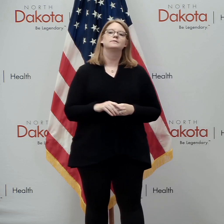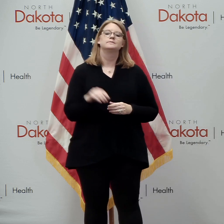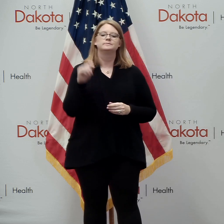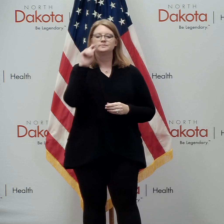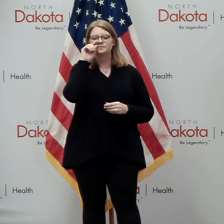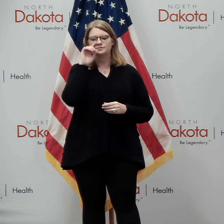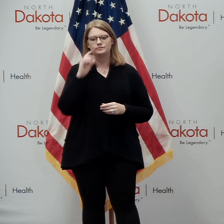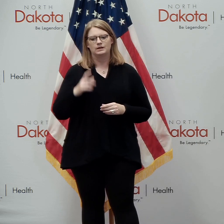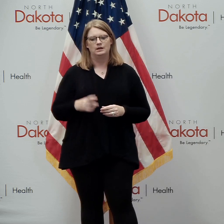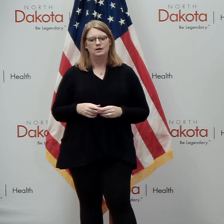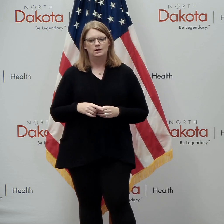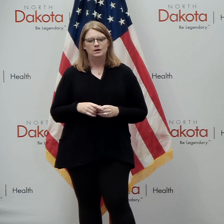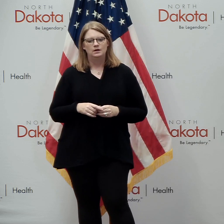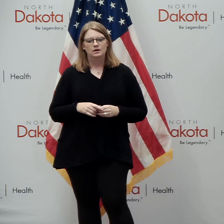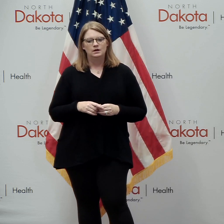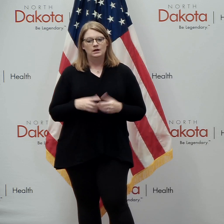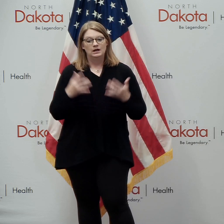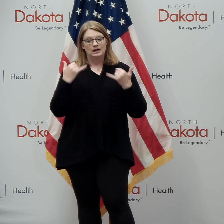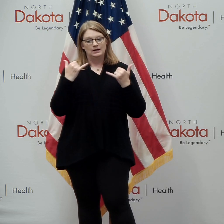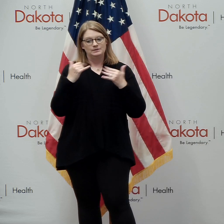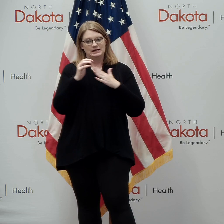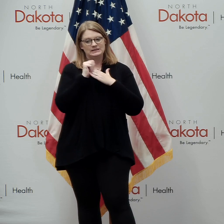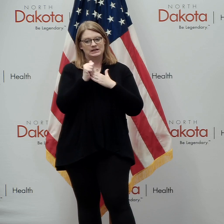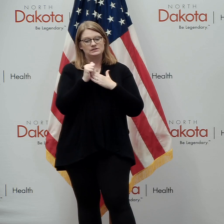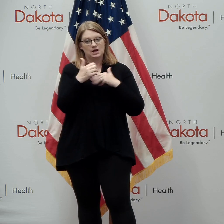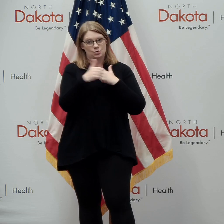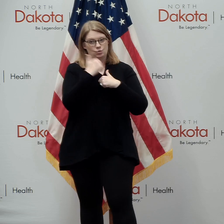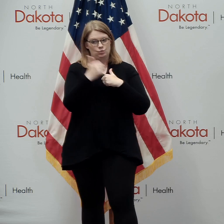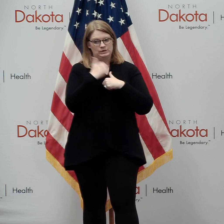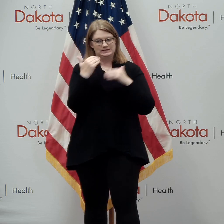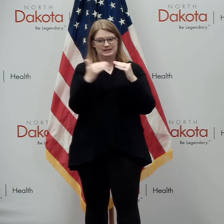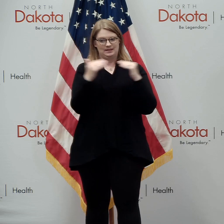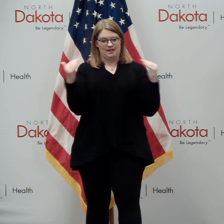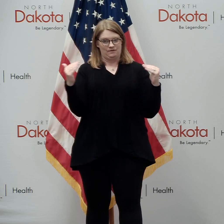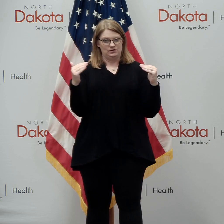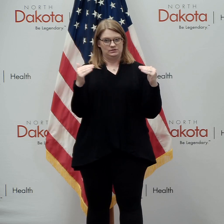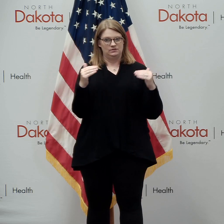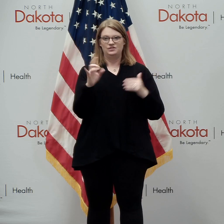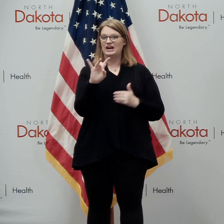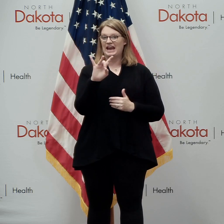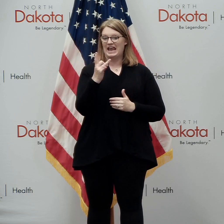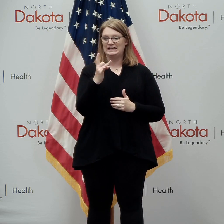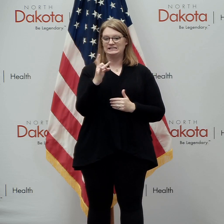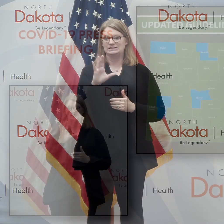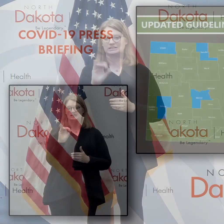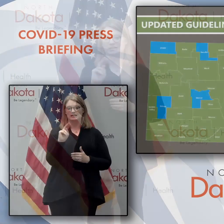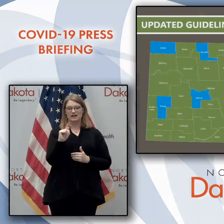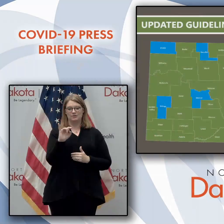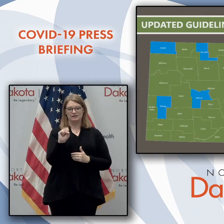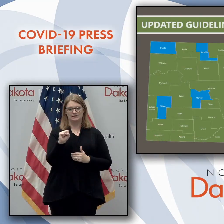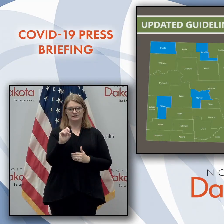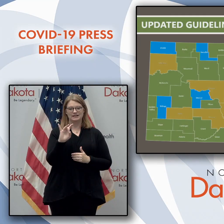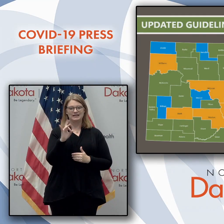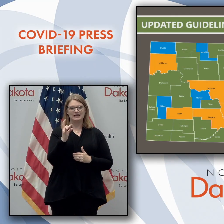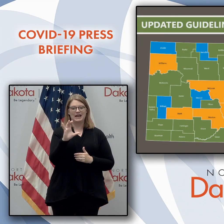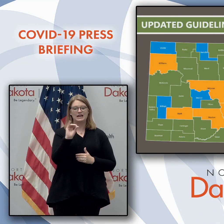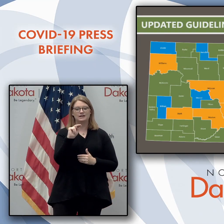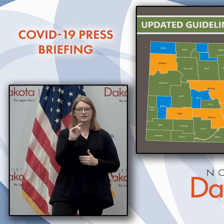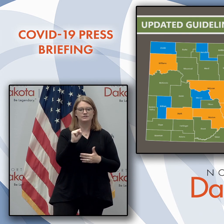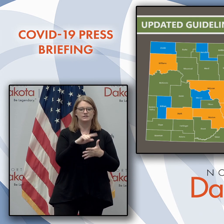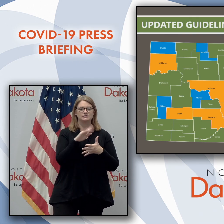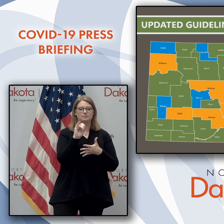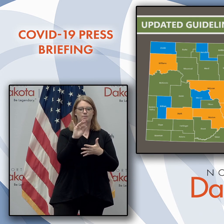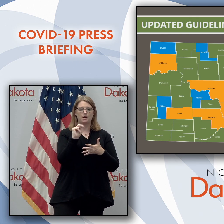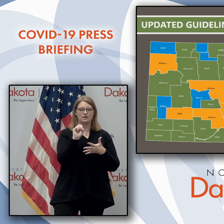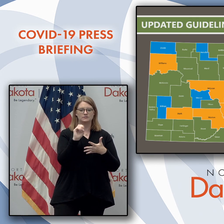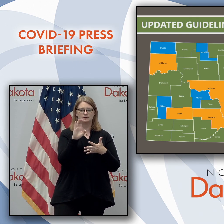Going the other way, we've got updated guidelines on risk levels for 8 counties, and those 8 counties include Barnes,